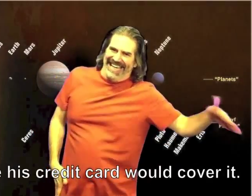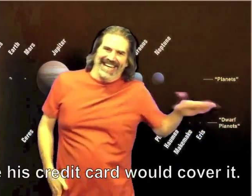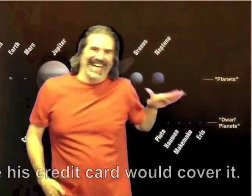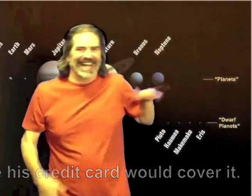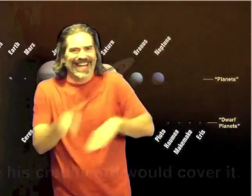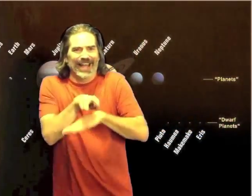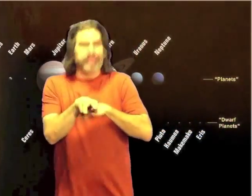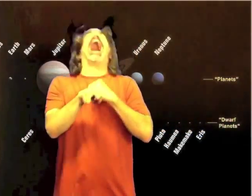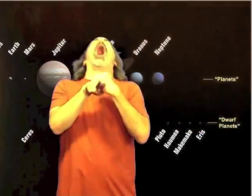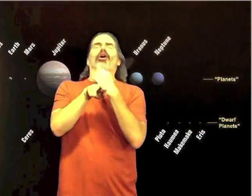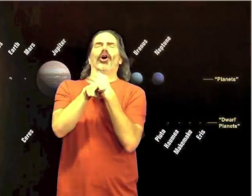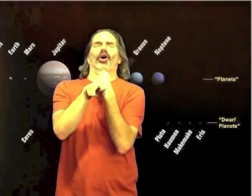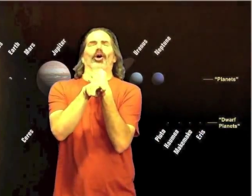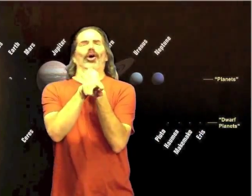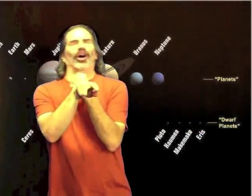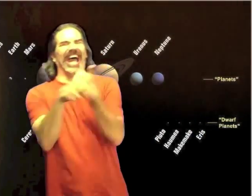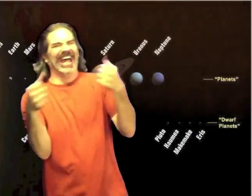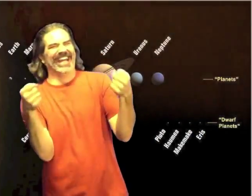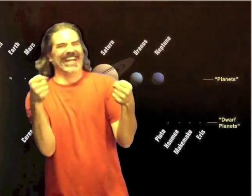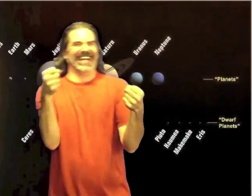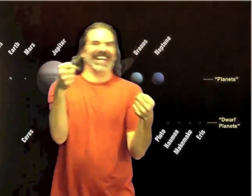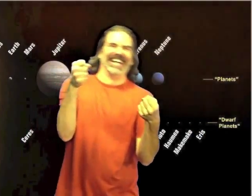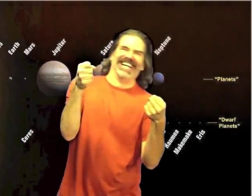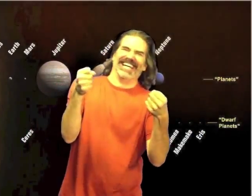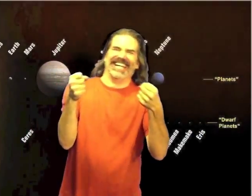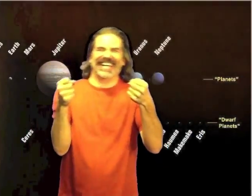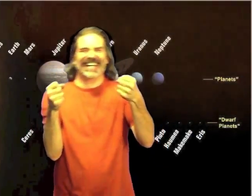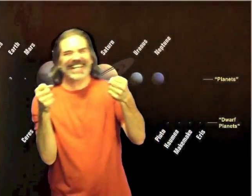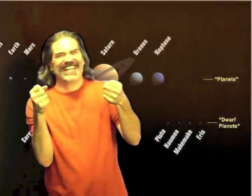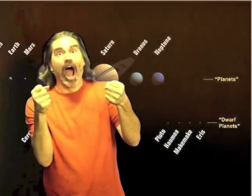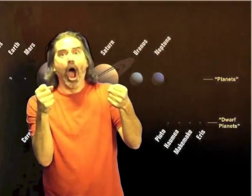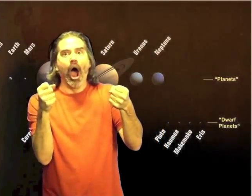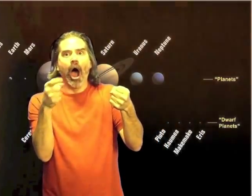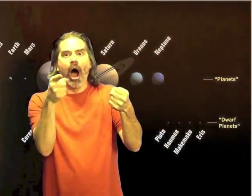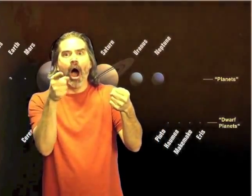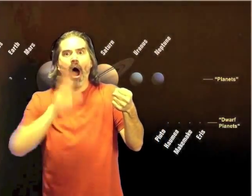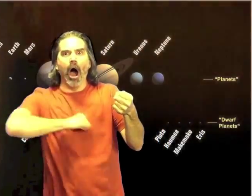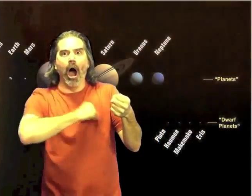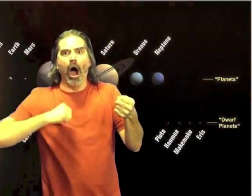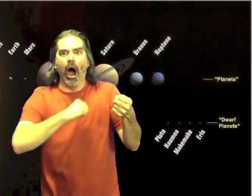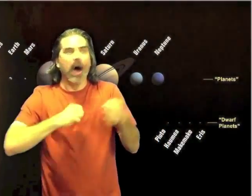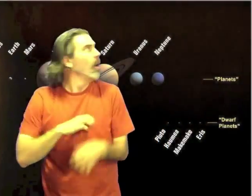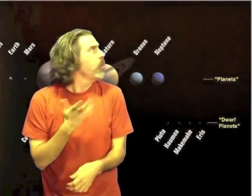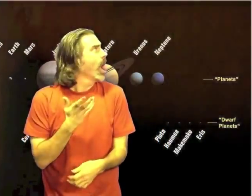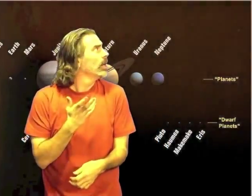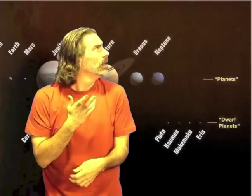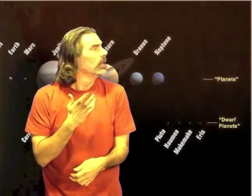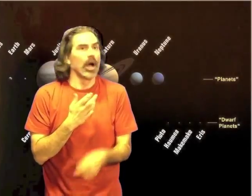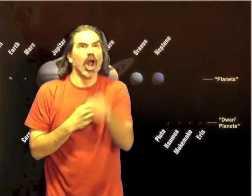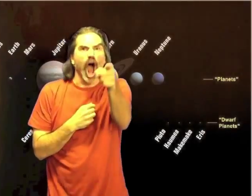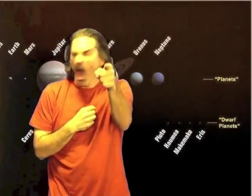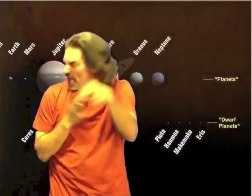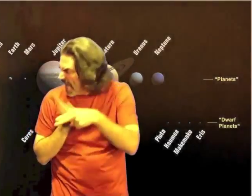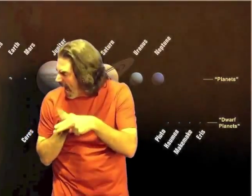it. They got back in the rocket and took off and almost ran into the next planet.